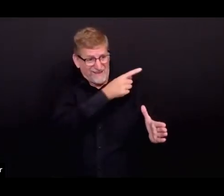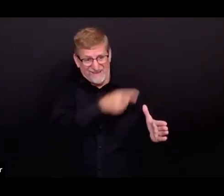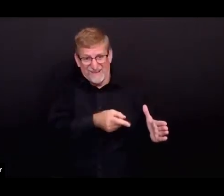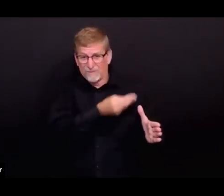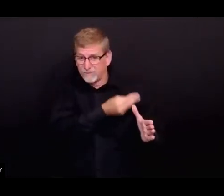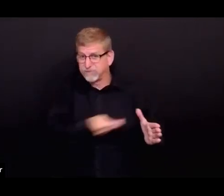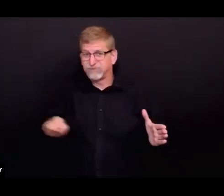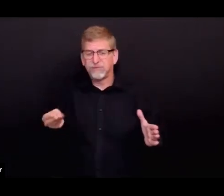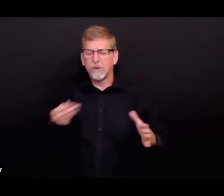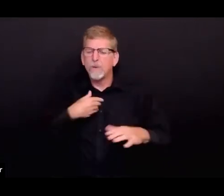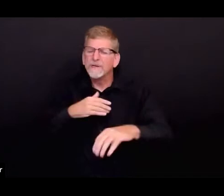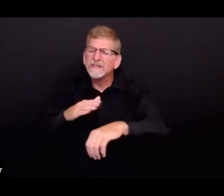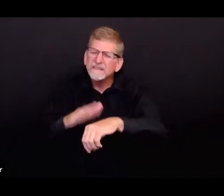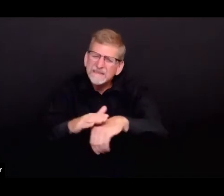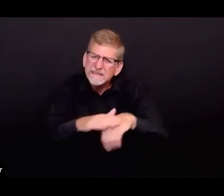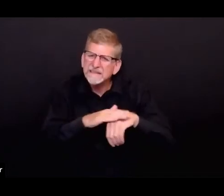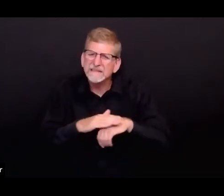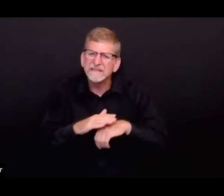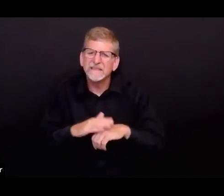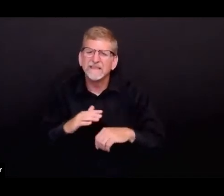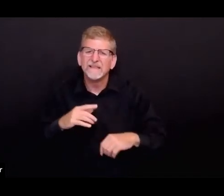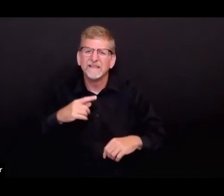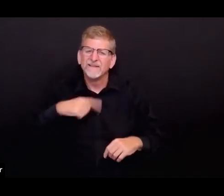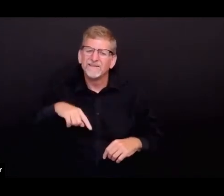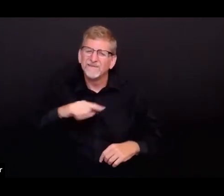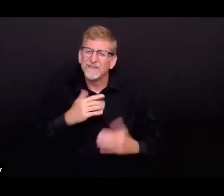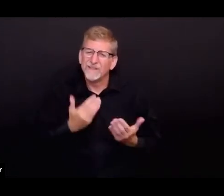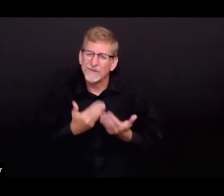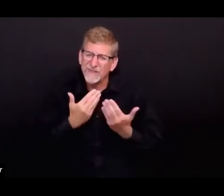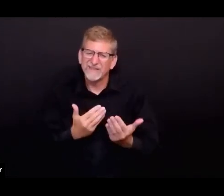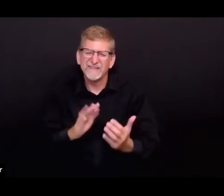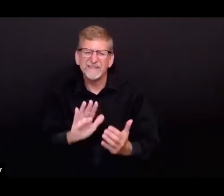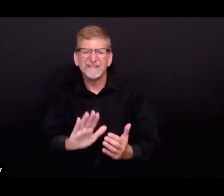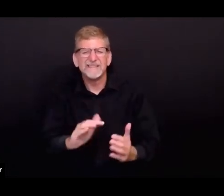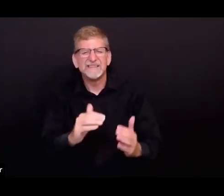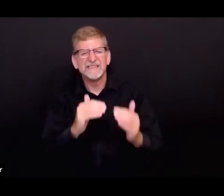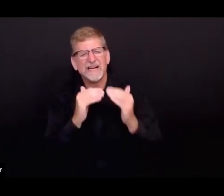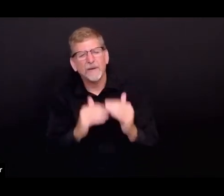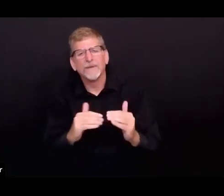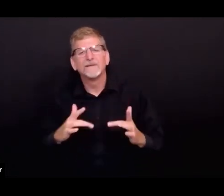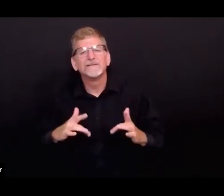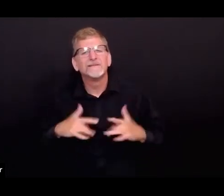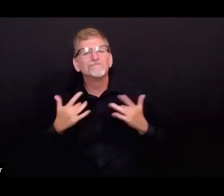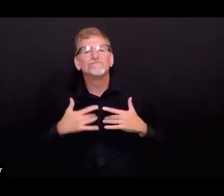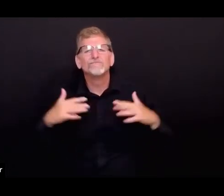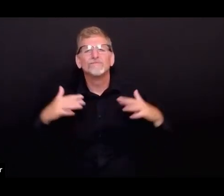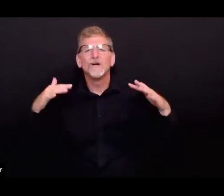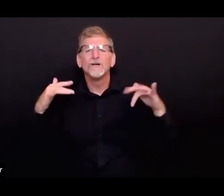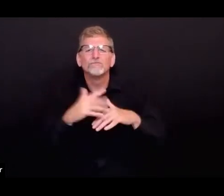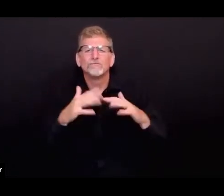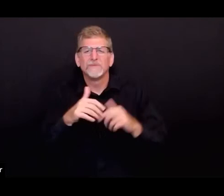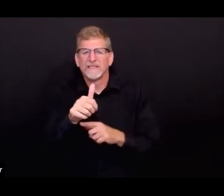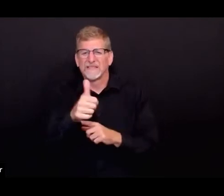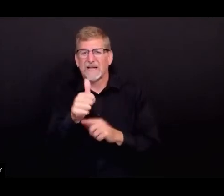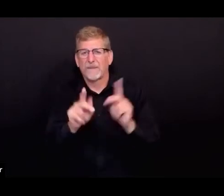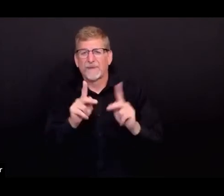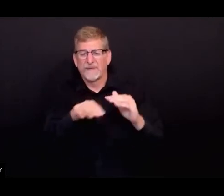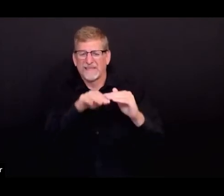our guidance has been to limit gatherings to 10 or less people for a long time, but there's nothing magic about